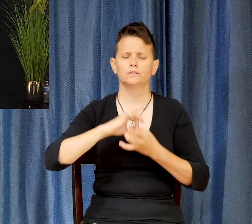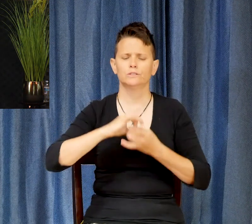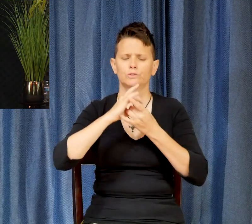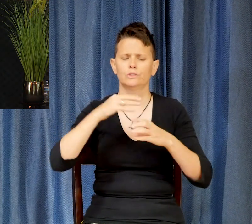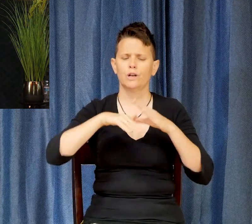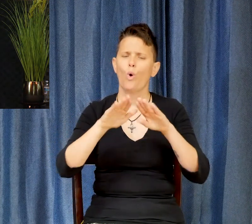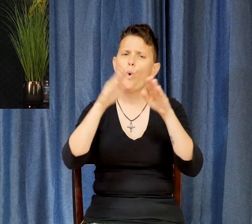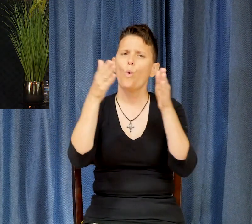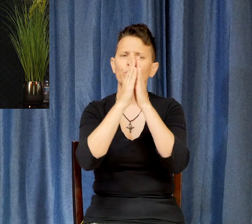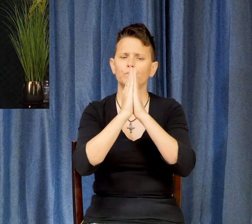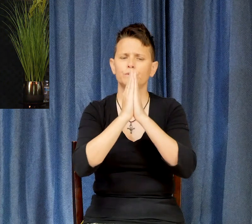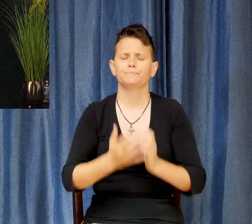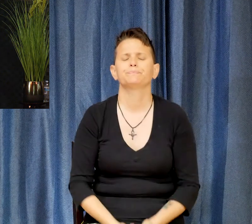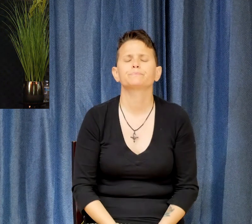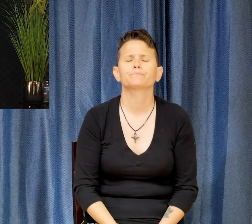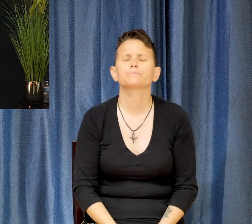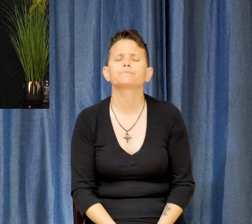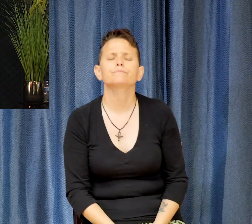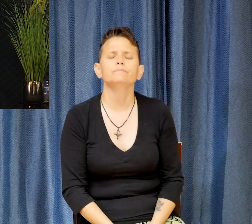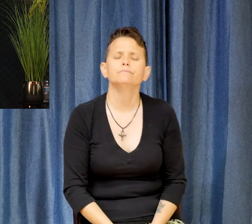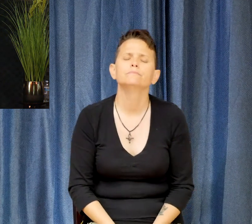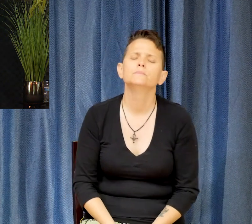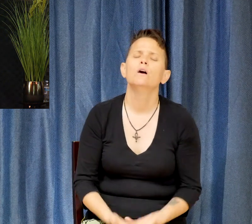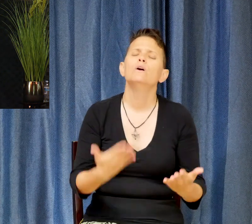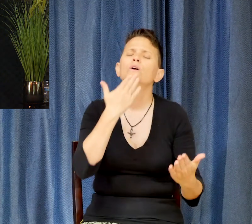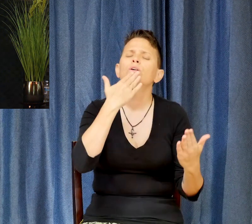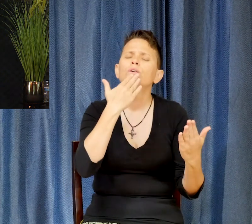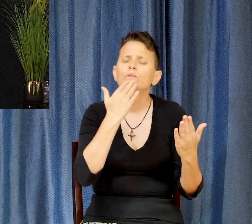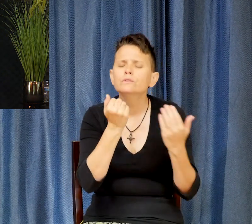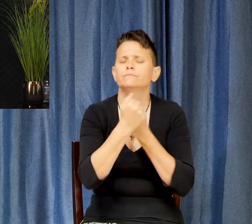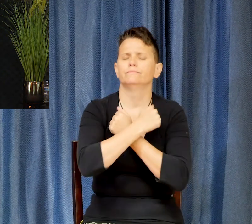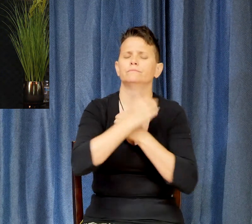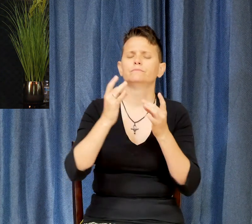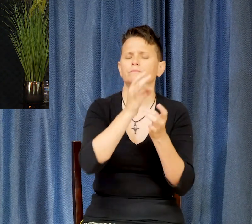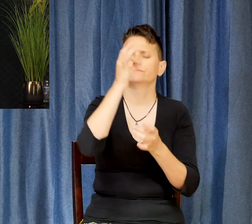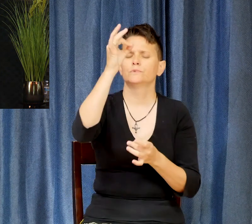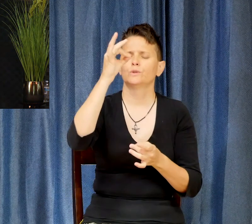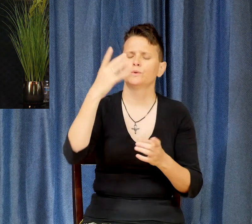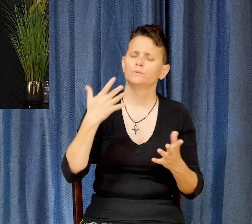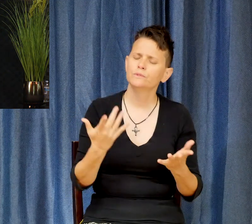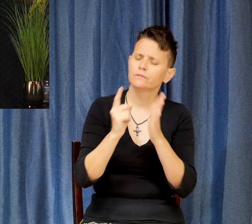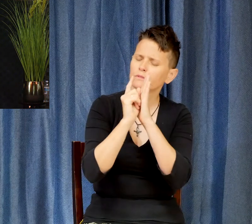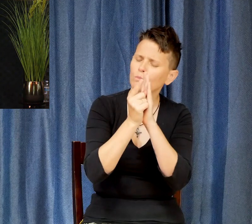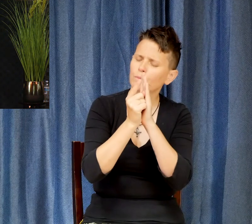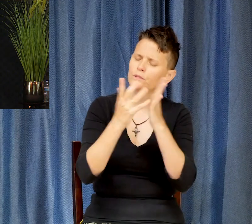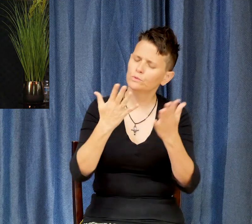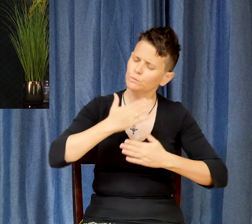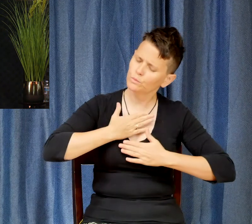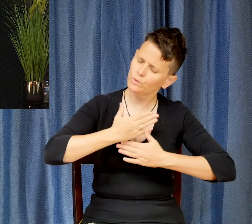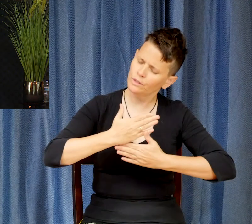O sweet and loving Spirit, we take this moment to breathe into this shared sacred